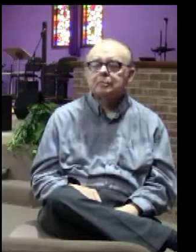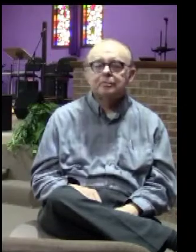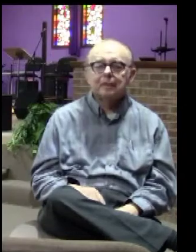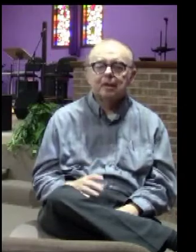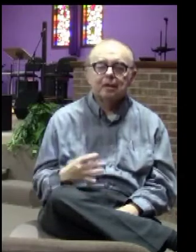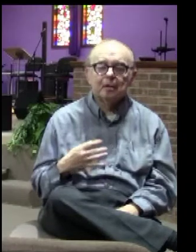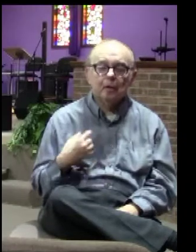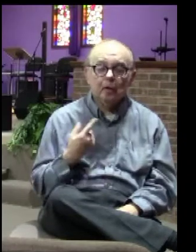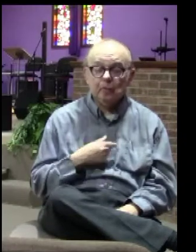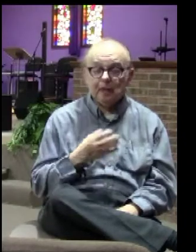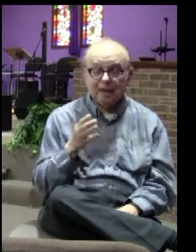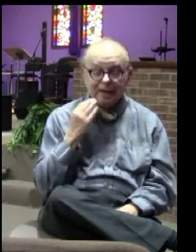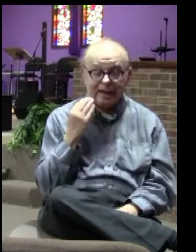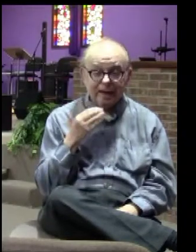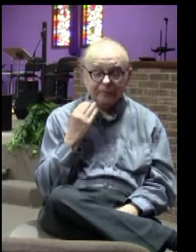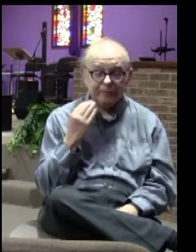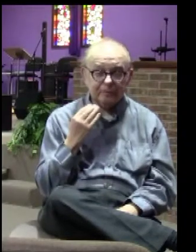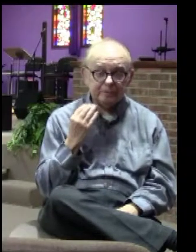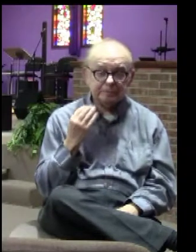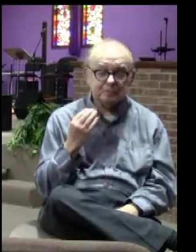And we laugh.